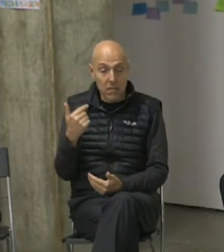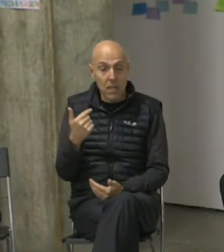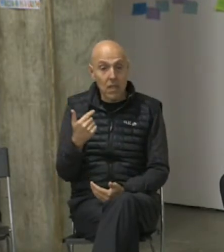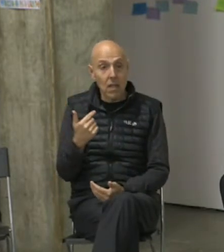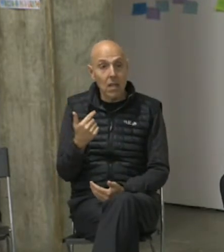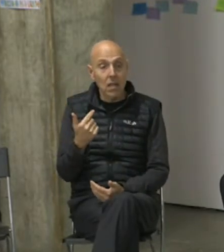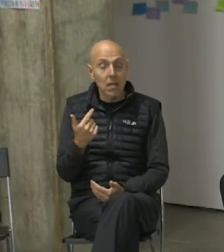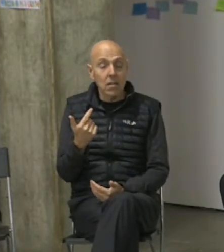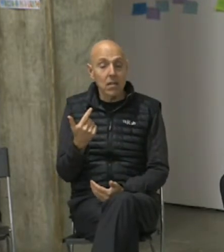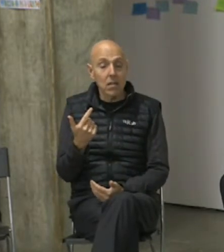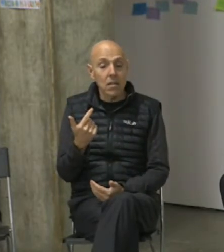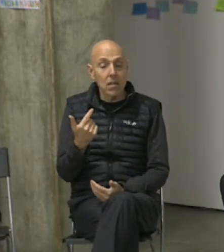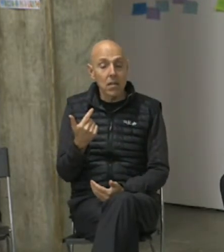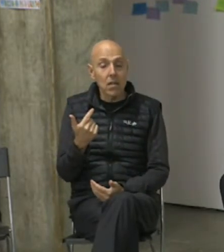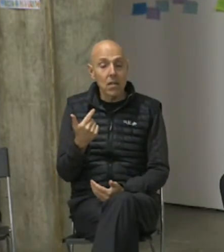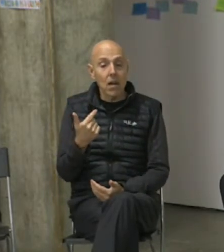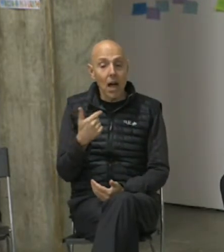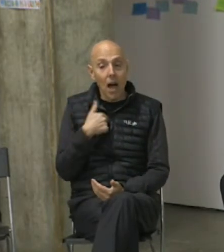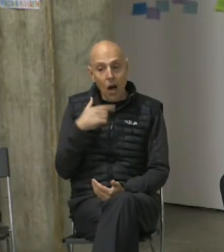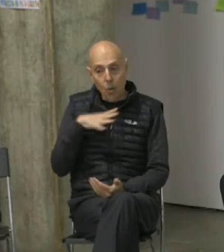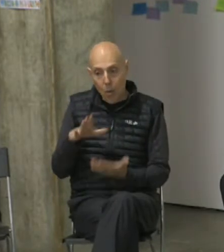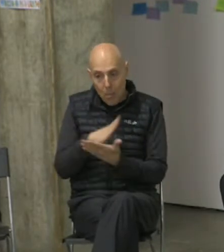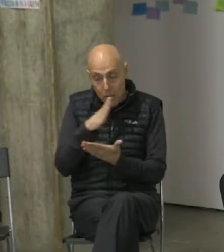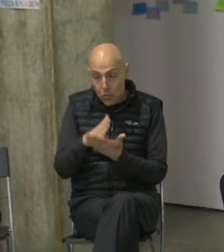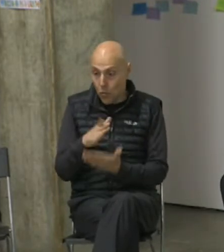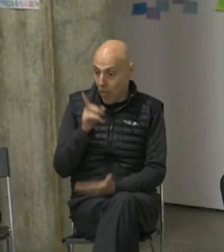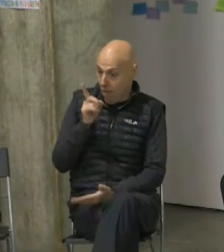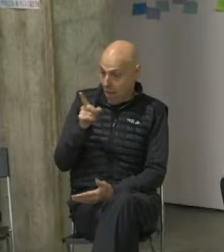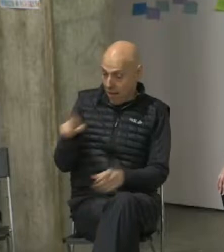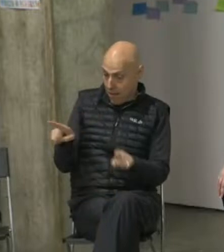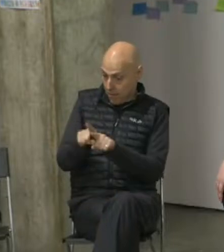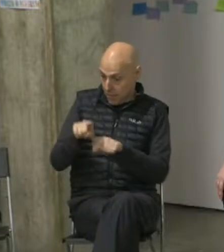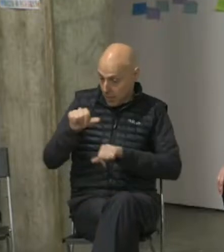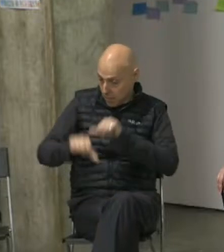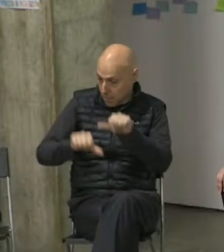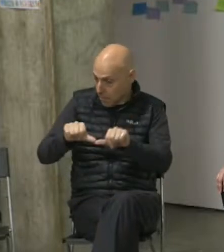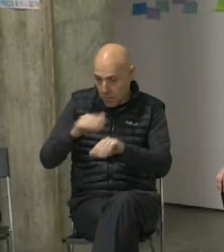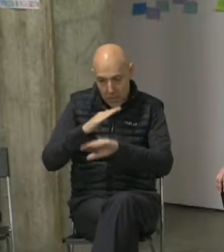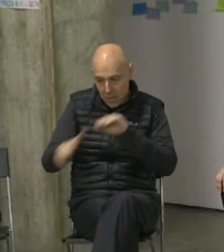on making sure that this doesn't happen again.